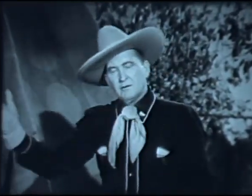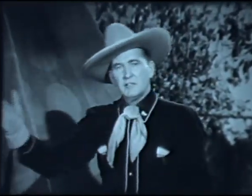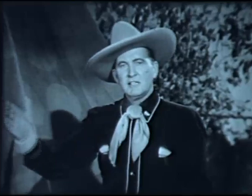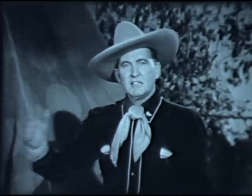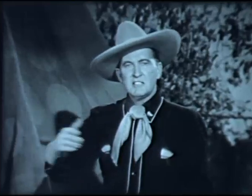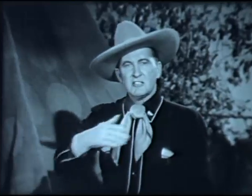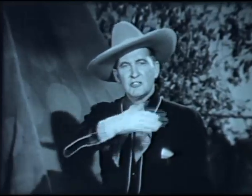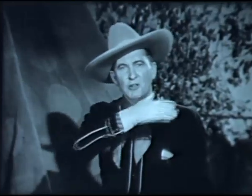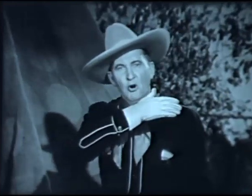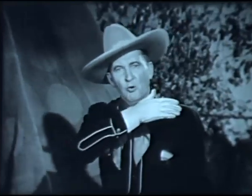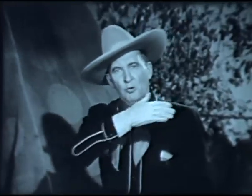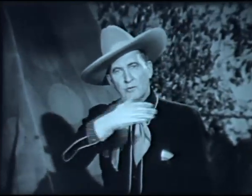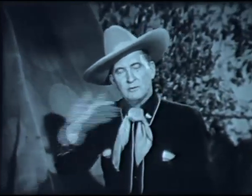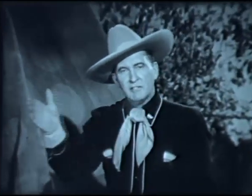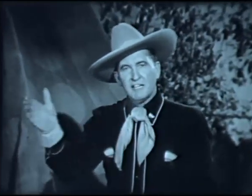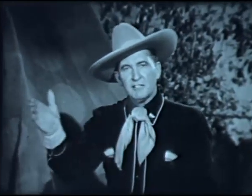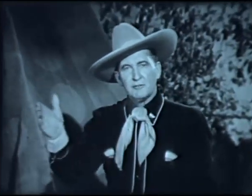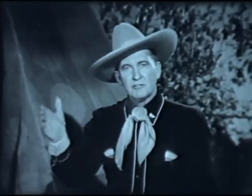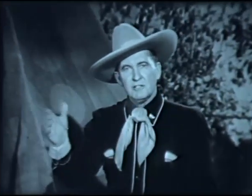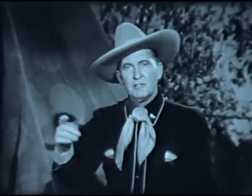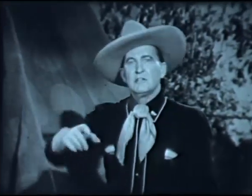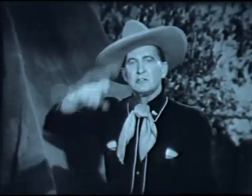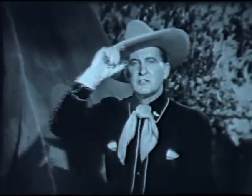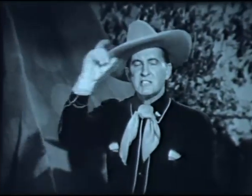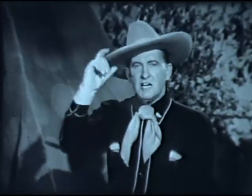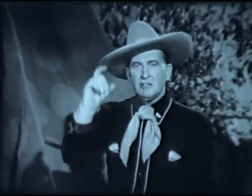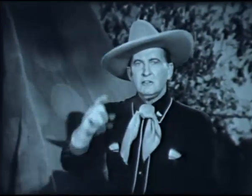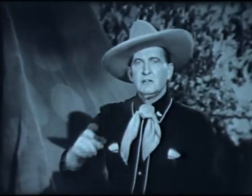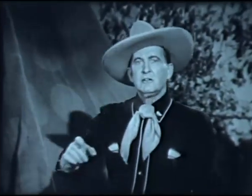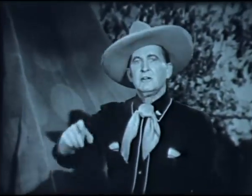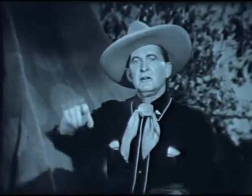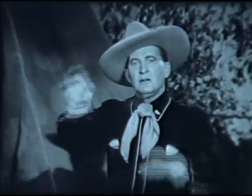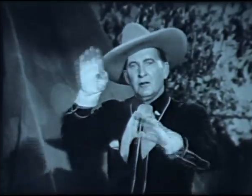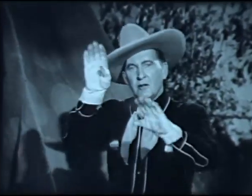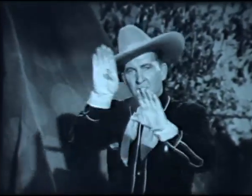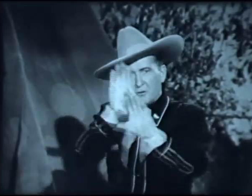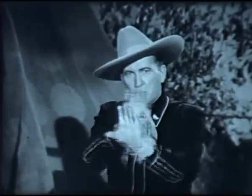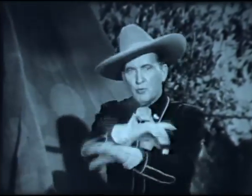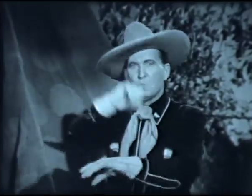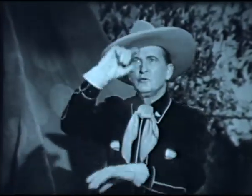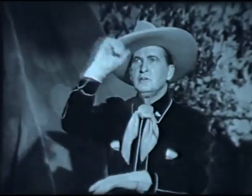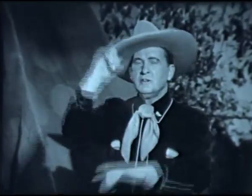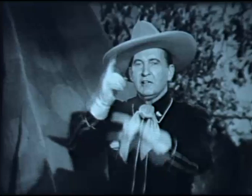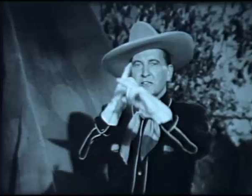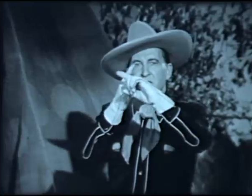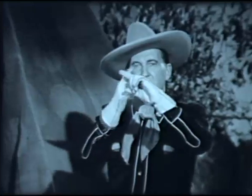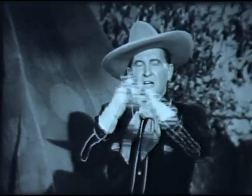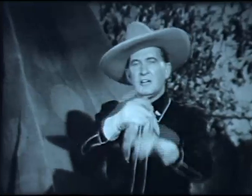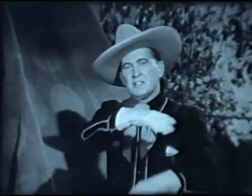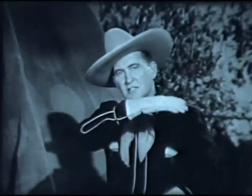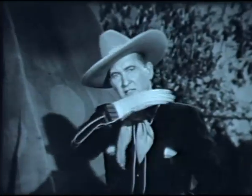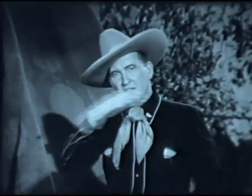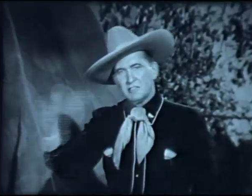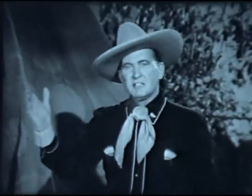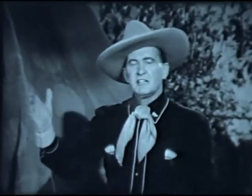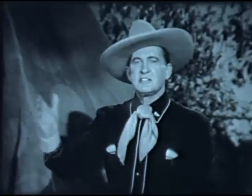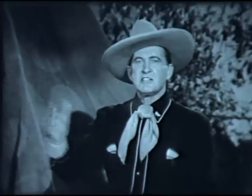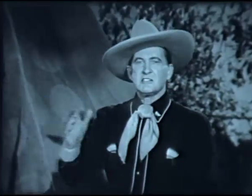They didn't exist, no, the negative, you see. So the sun, the moon, and the stars didn't exist.